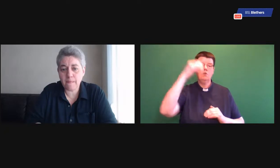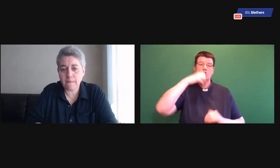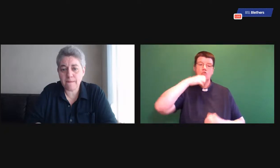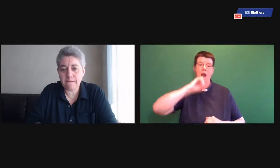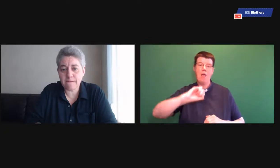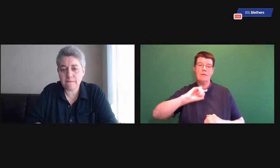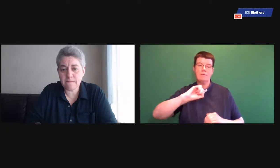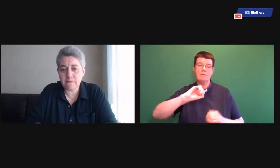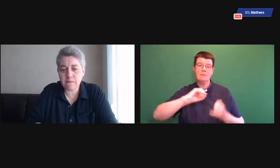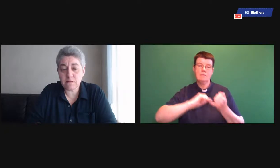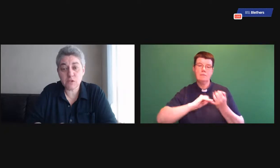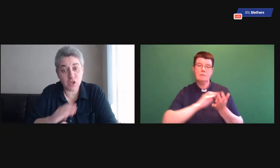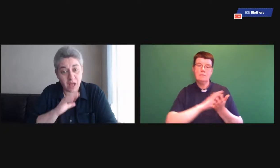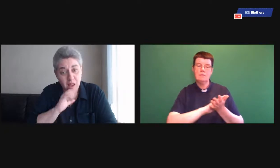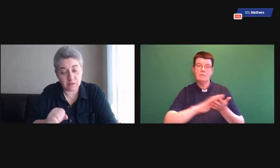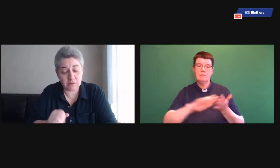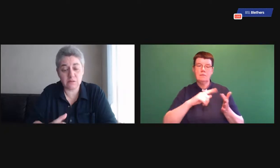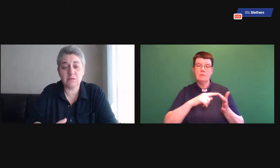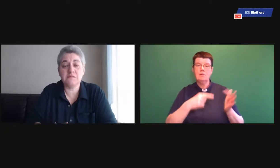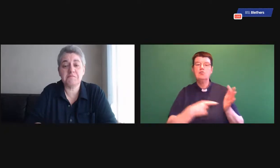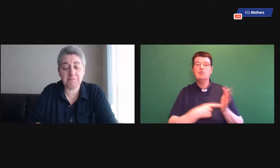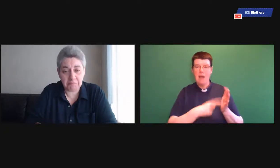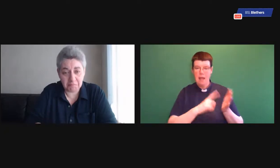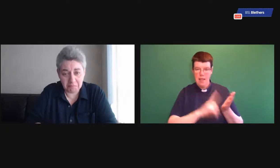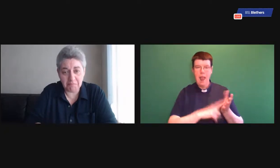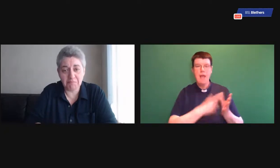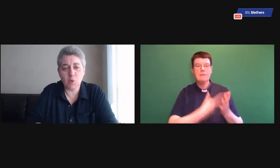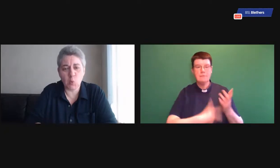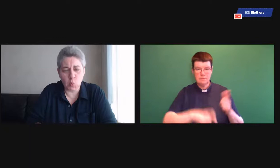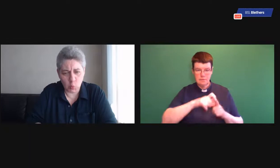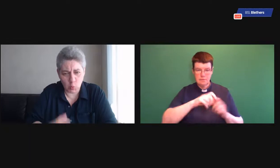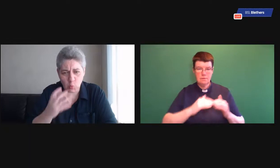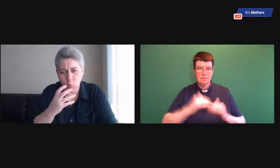right up north to the Shetland Islands.